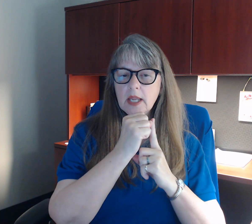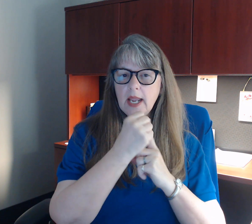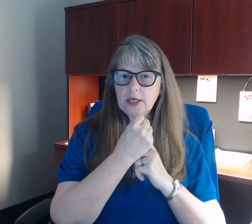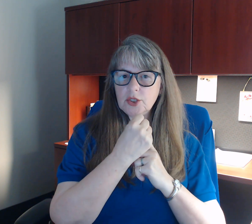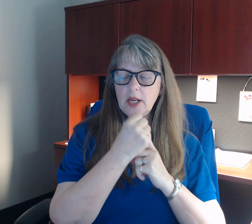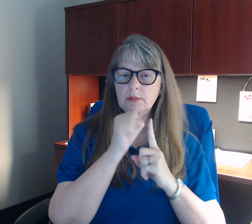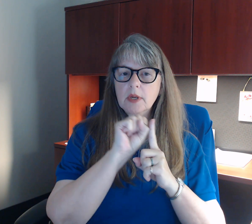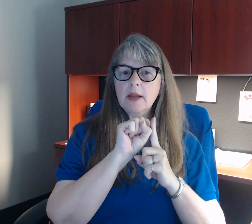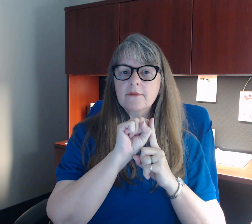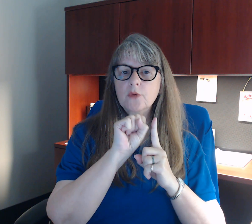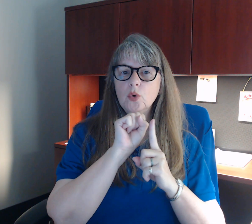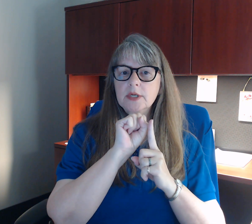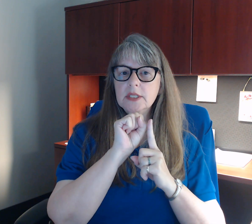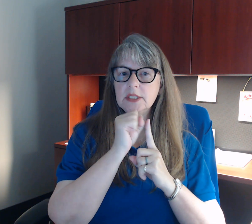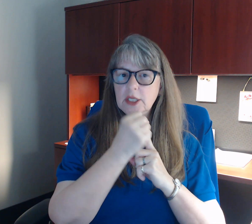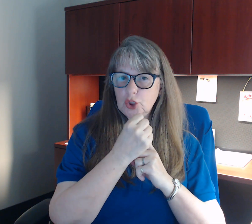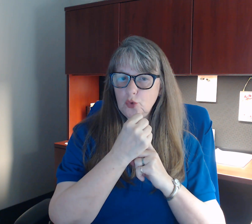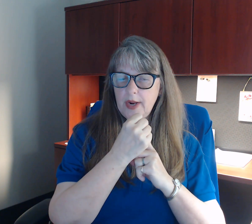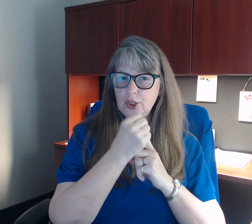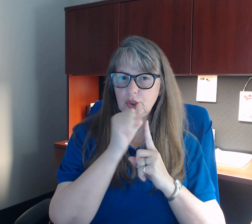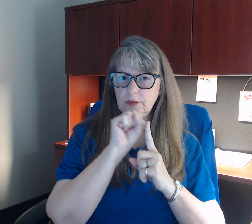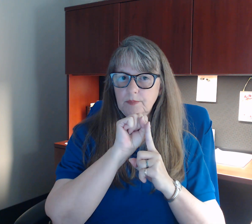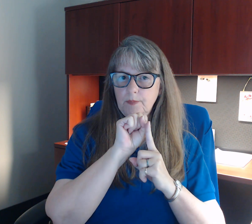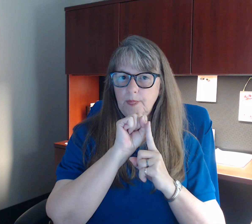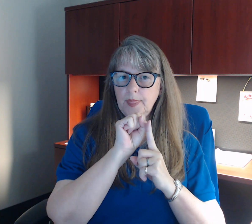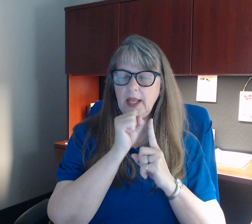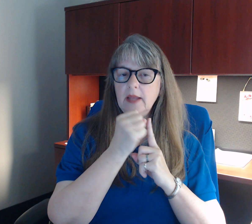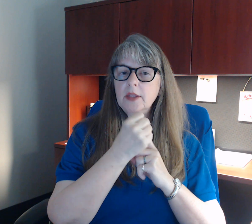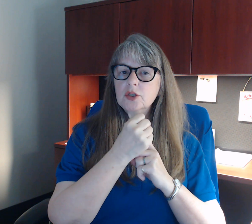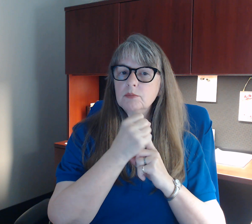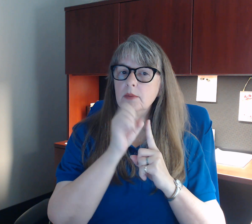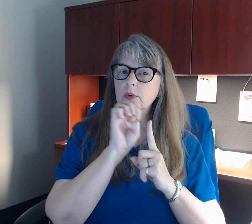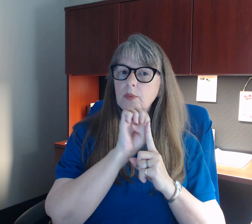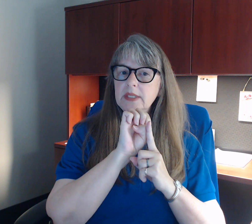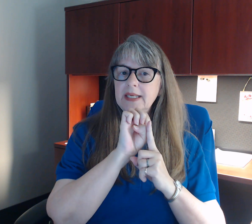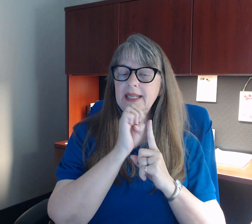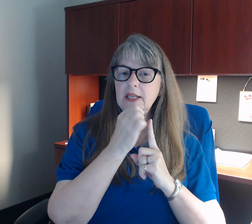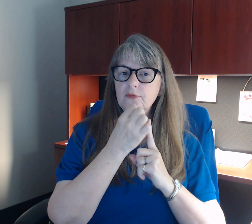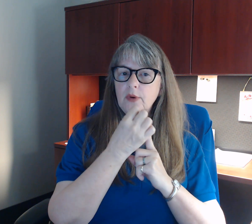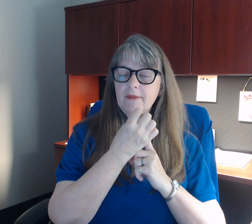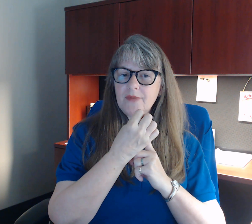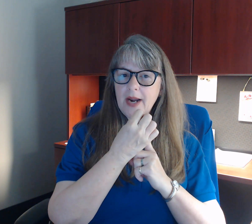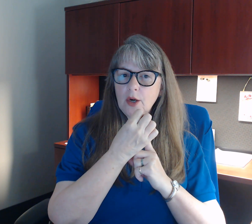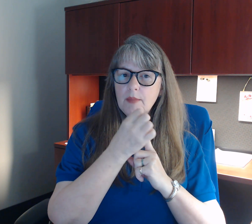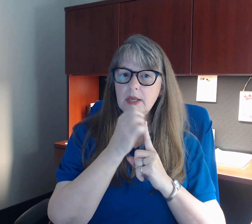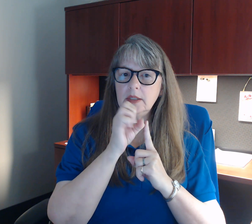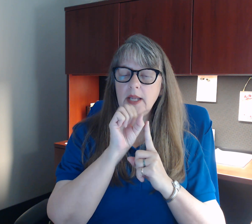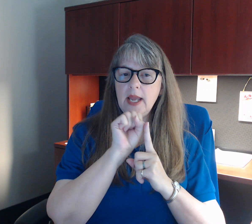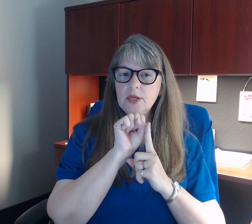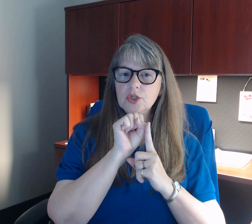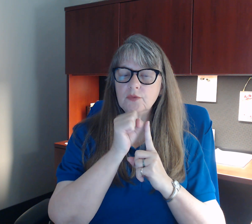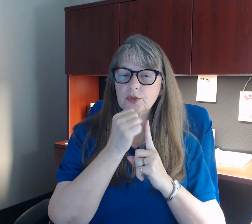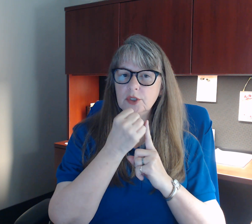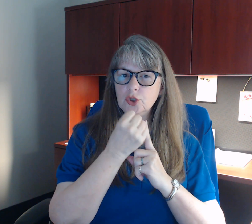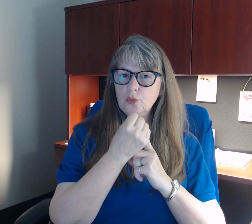hand shape for situation. This, remember, we did E for environment, S for